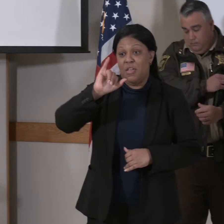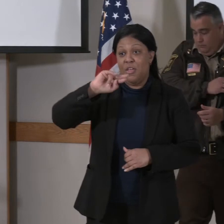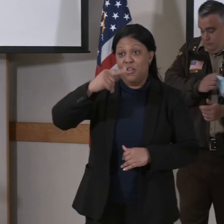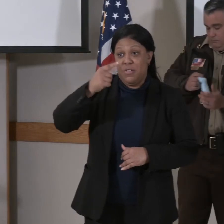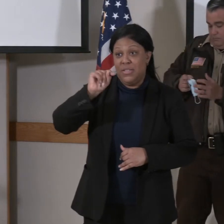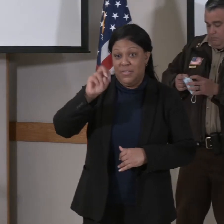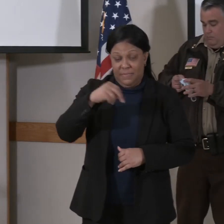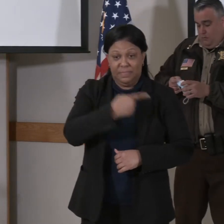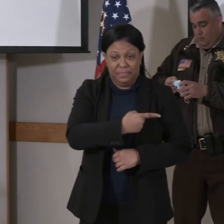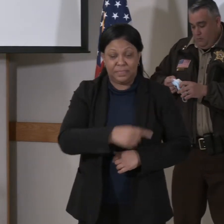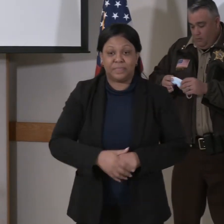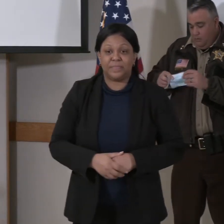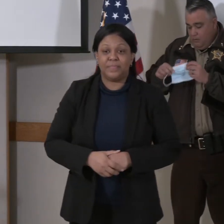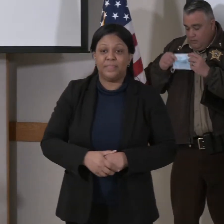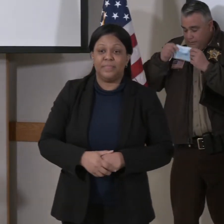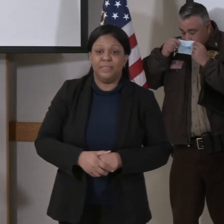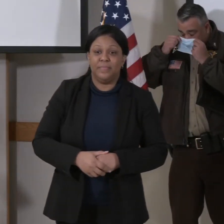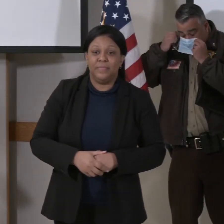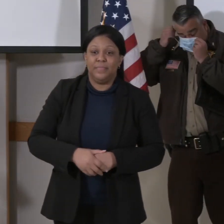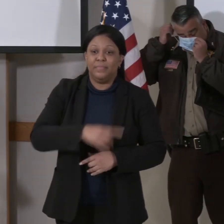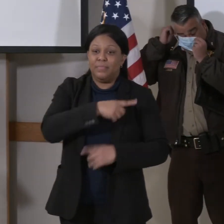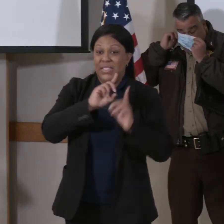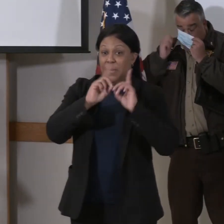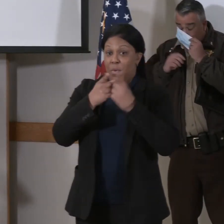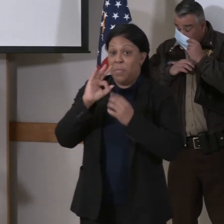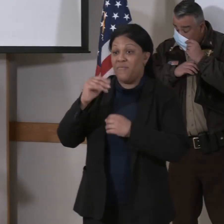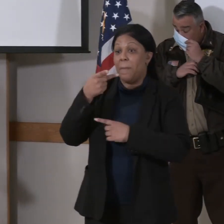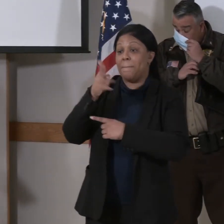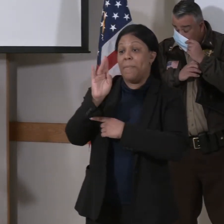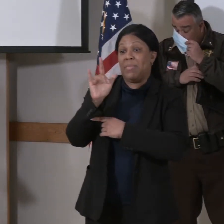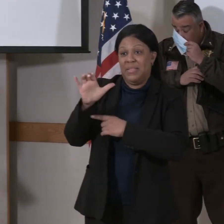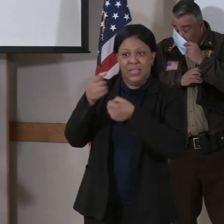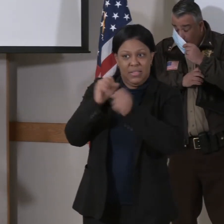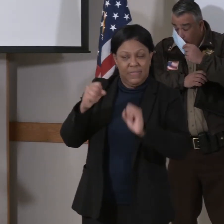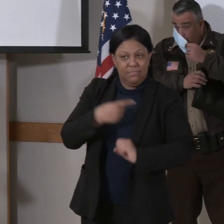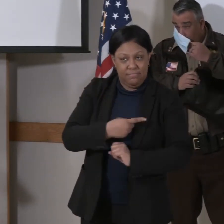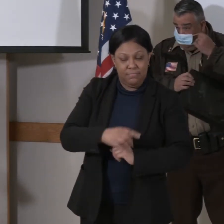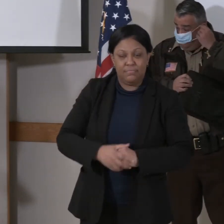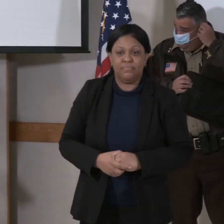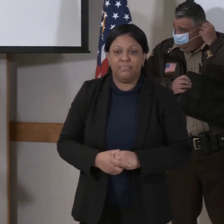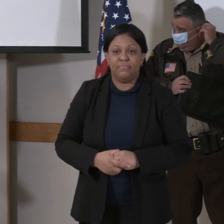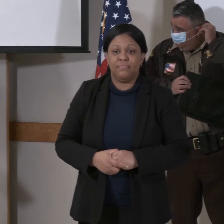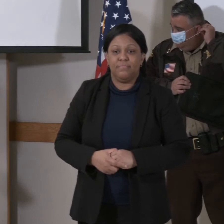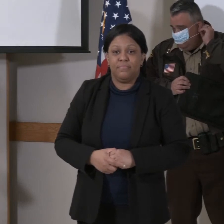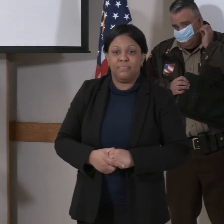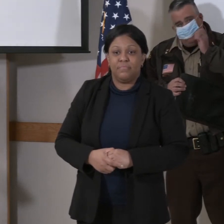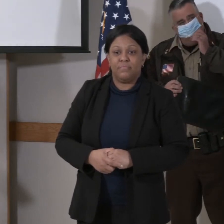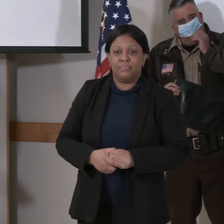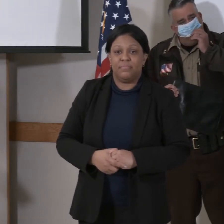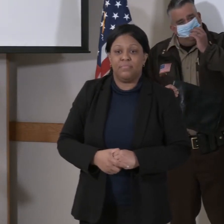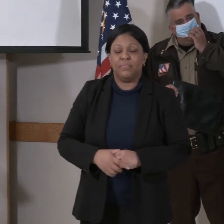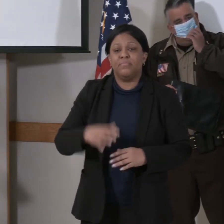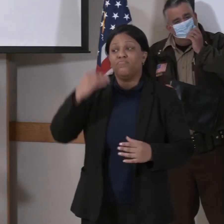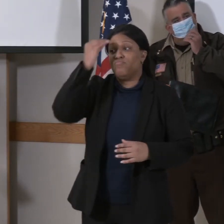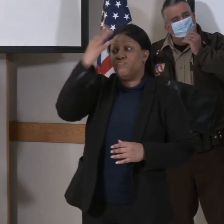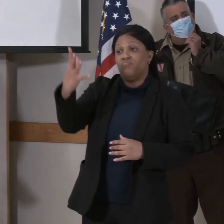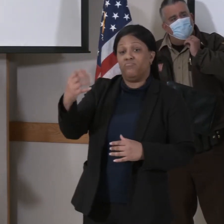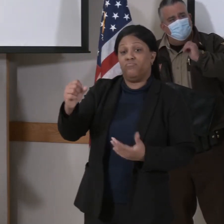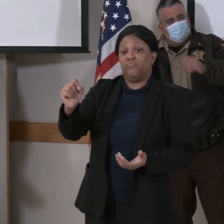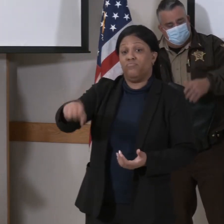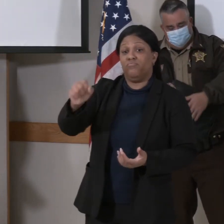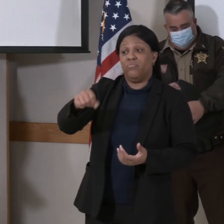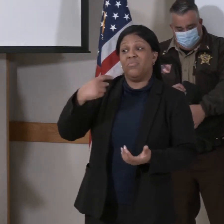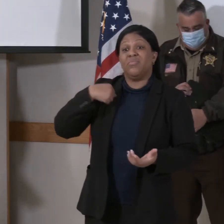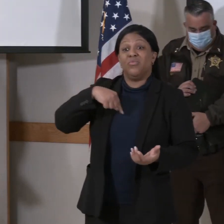John Harrington, DPS. What I can tell you is in twofold. One, we are coordinating our intelligence